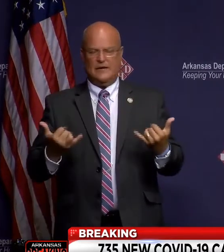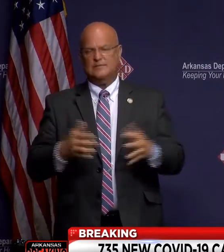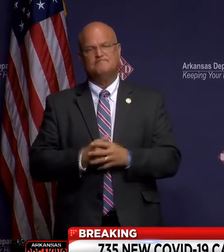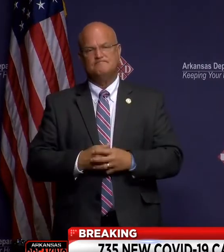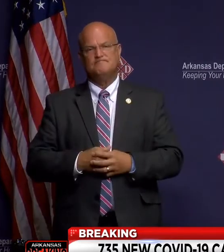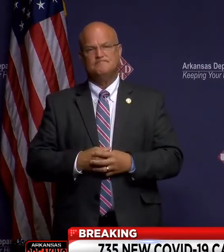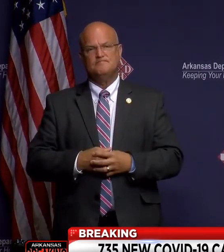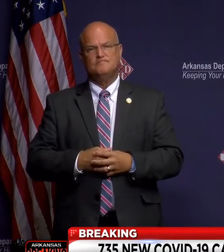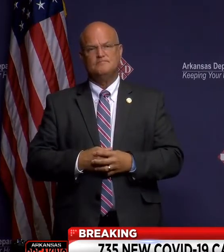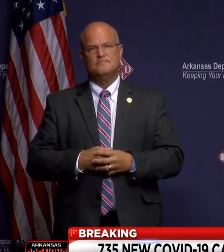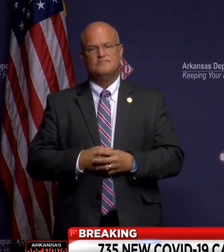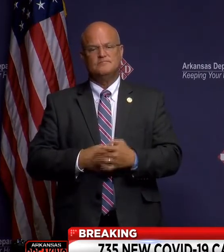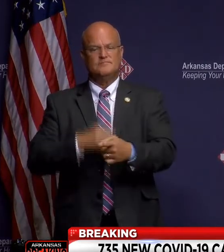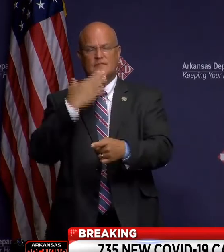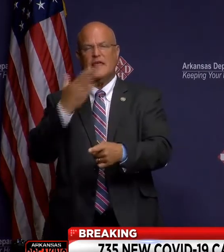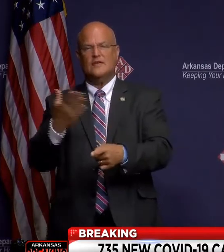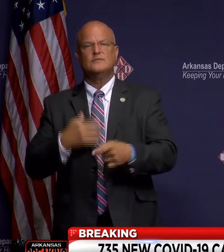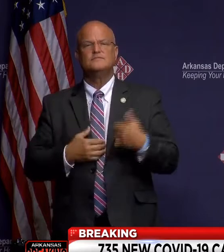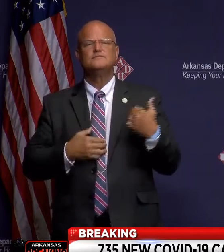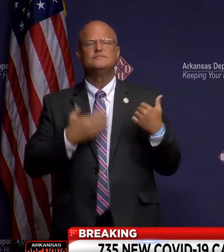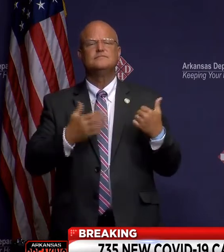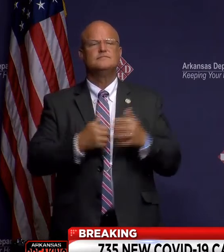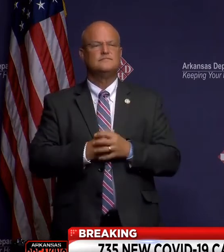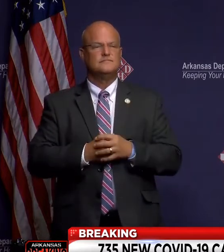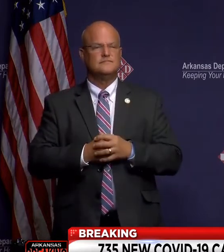me. Okay, thank you. Thank